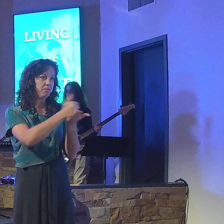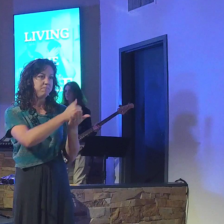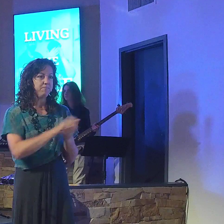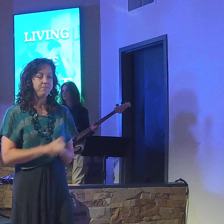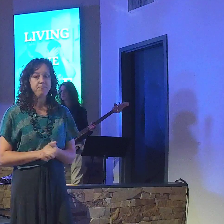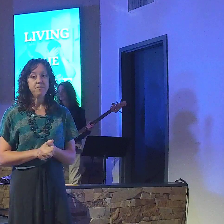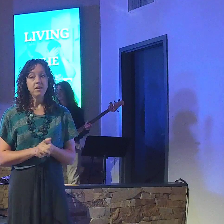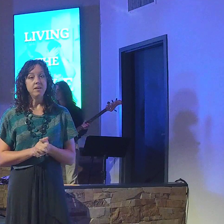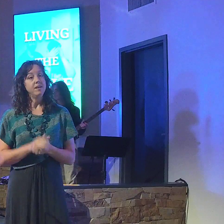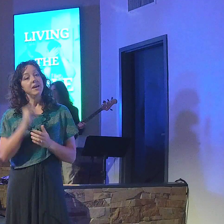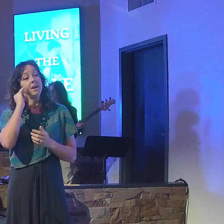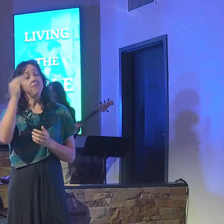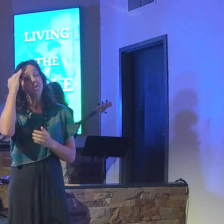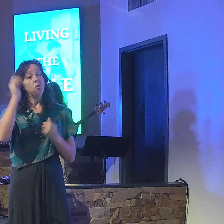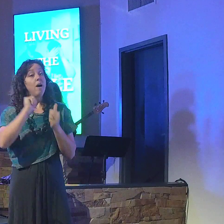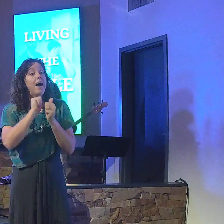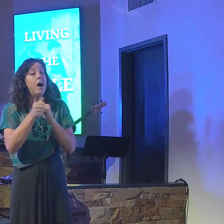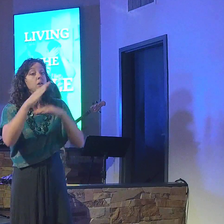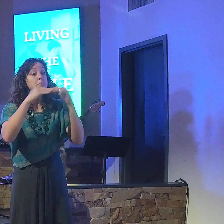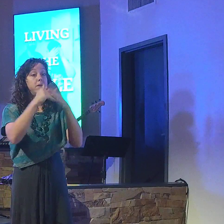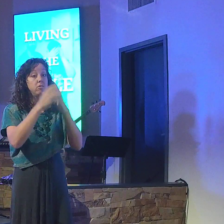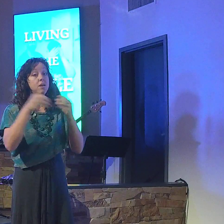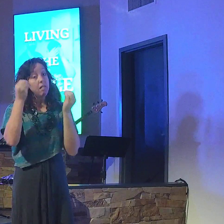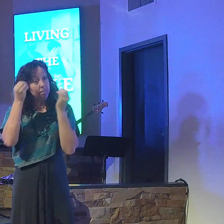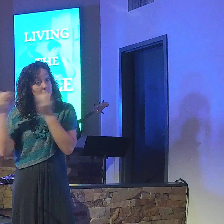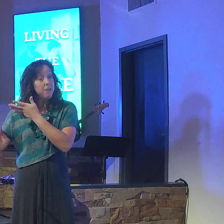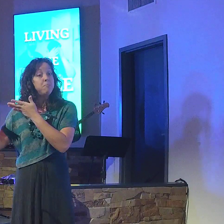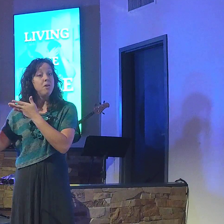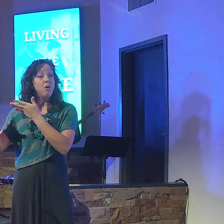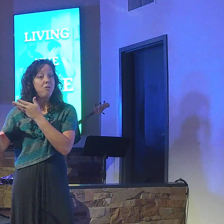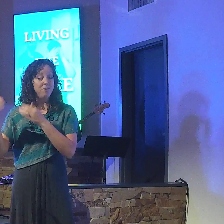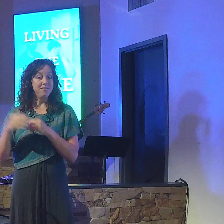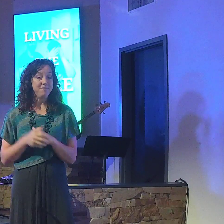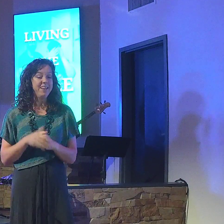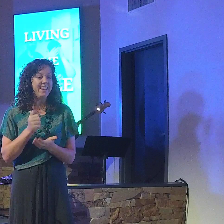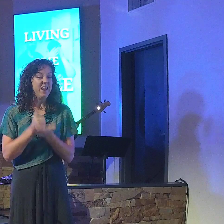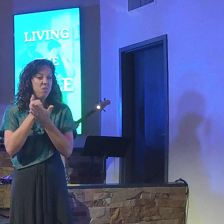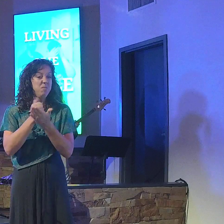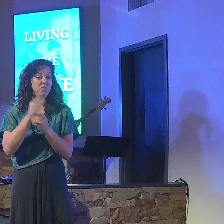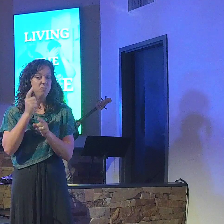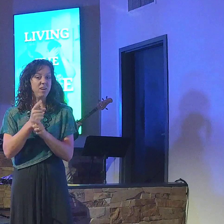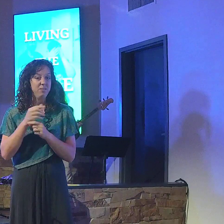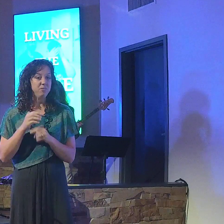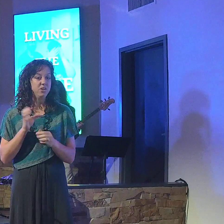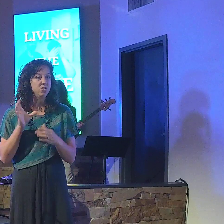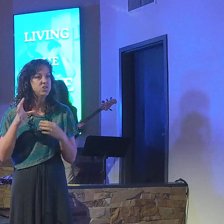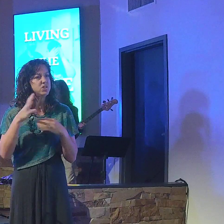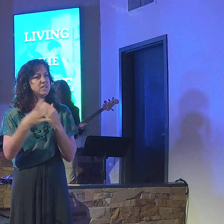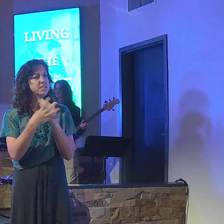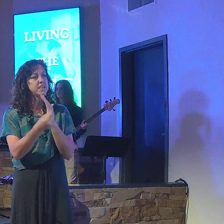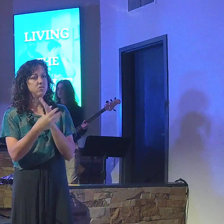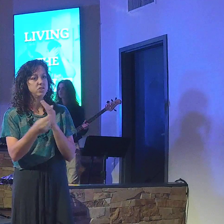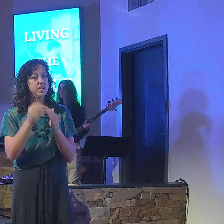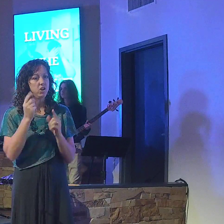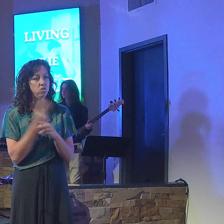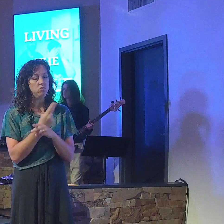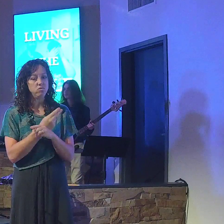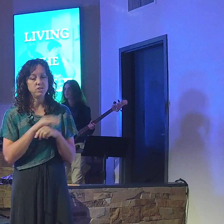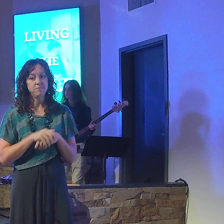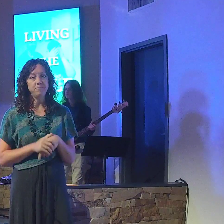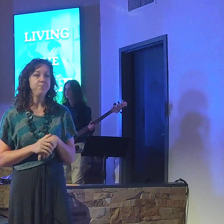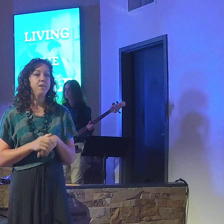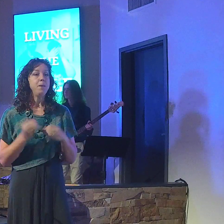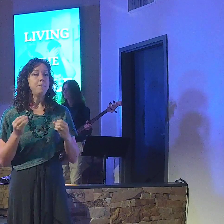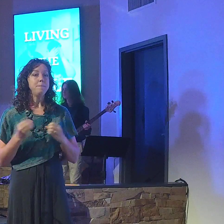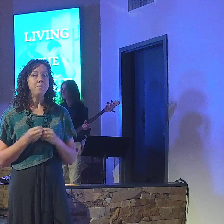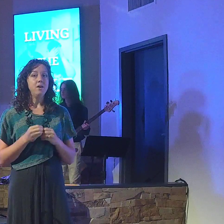you do have construction experience, though, please make sure you let me know. We'll get you placed appropriately where we can use your skills. But for the rest of us, come on